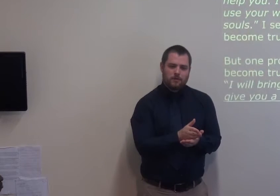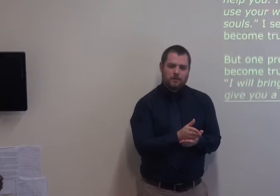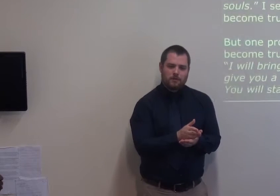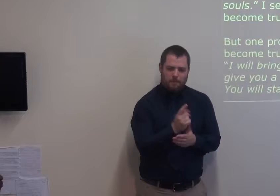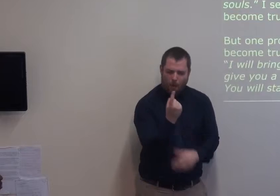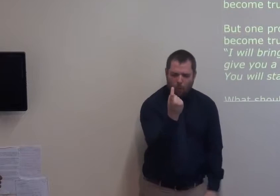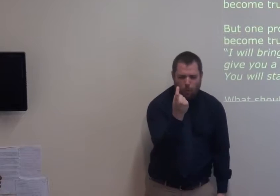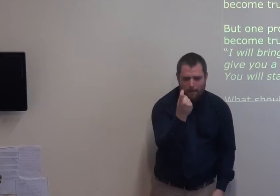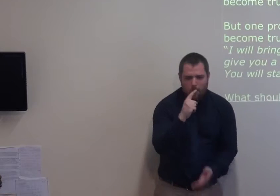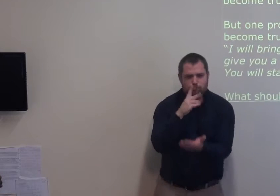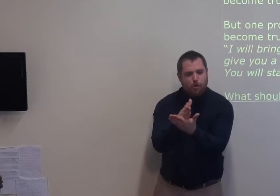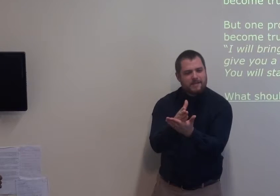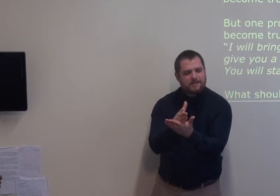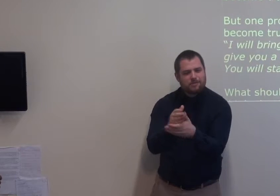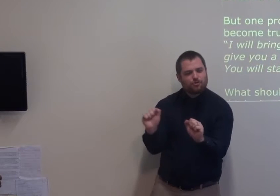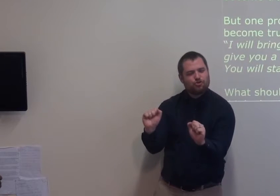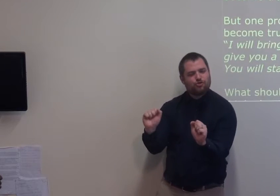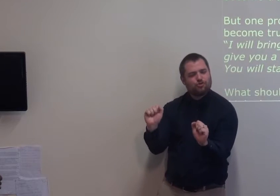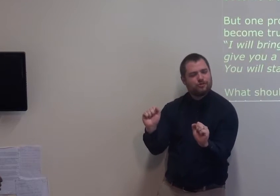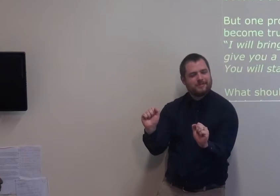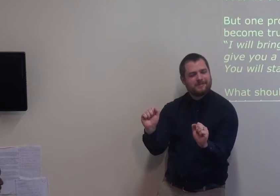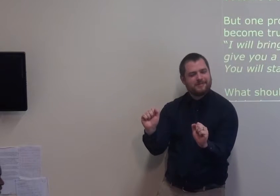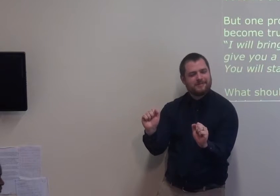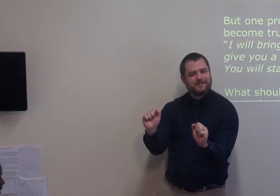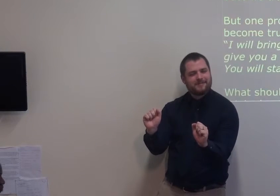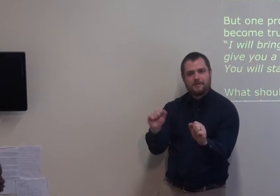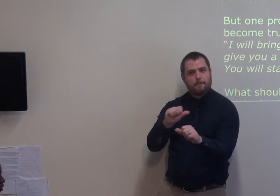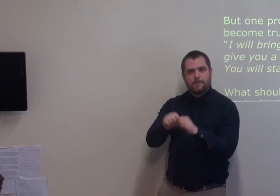But one promise I will not see become true until